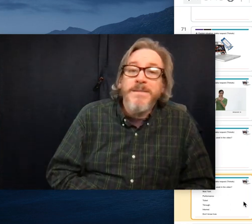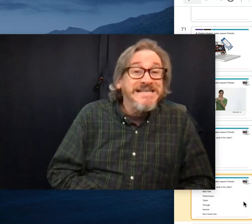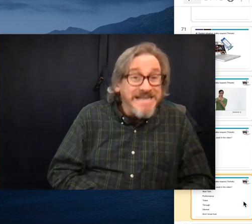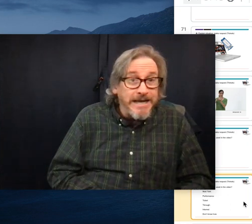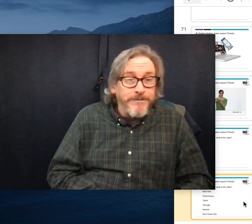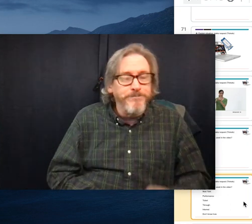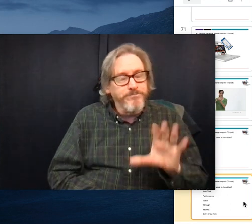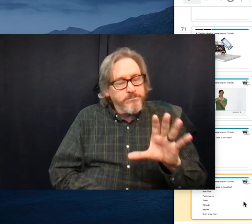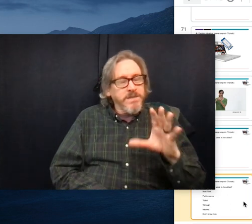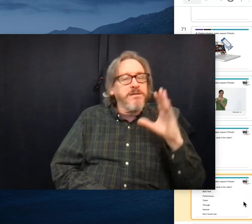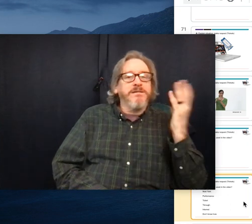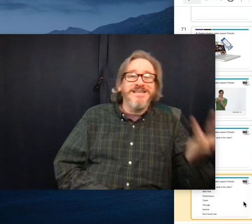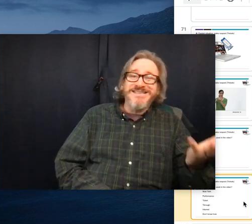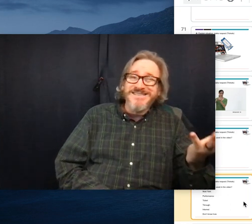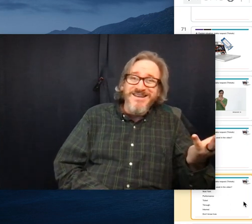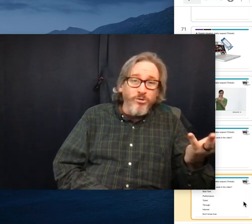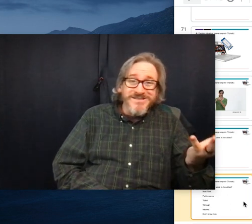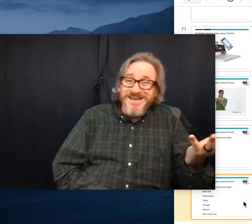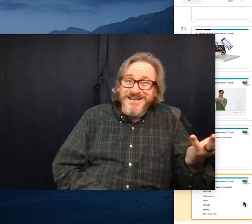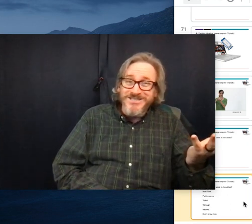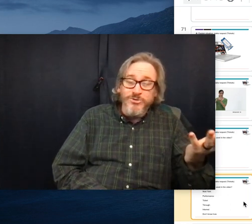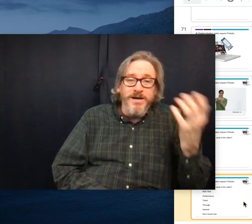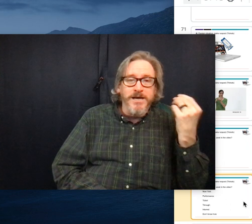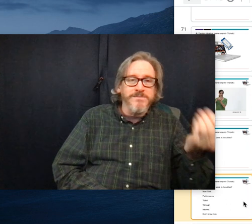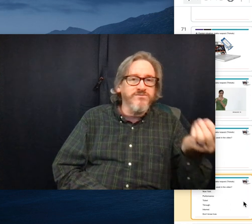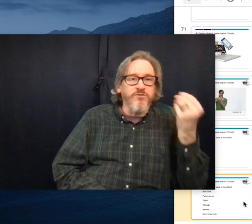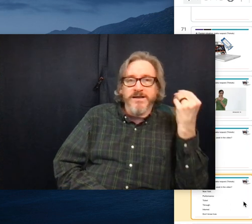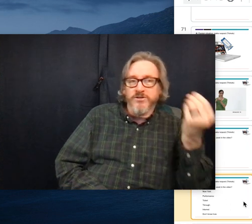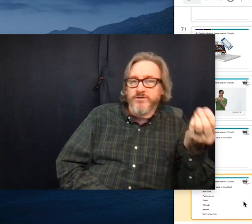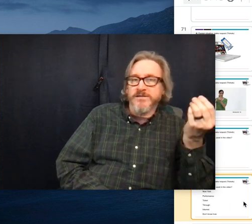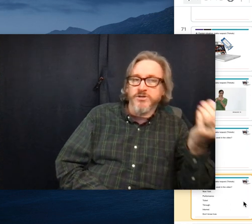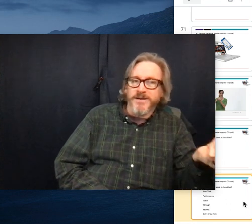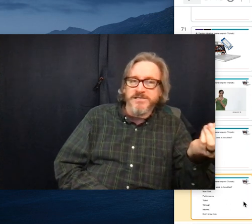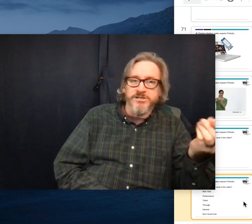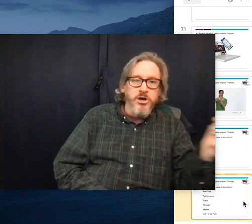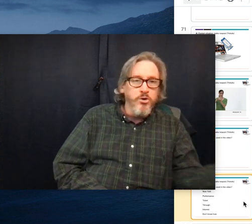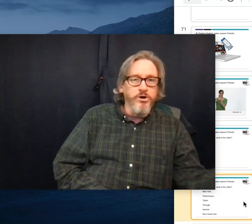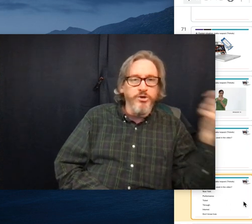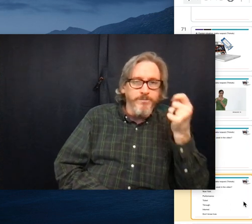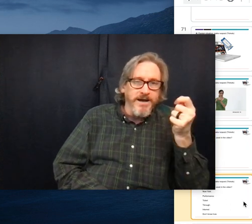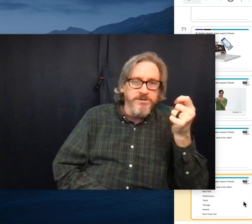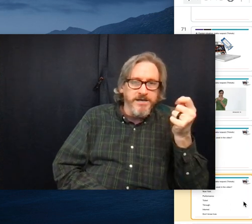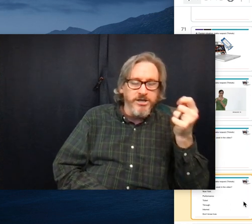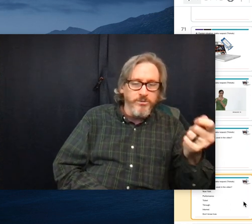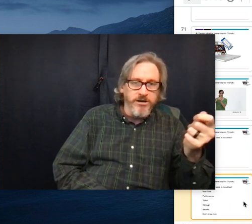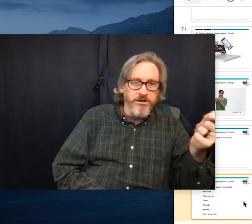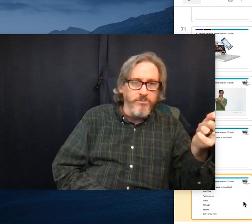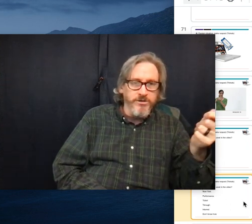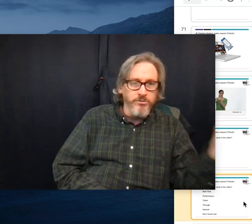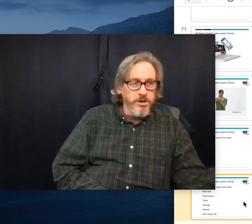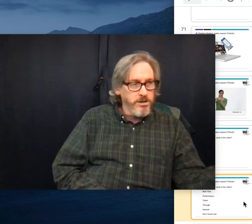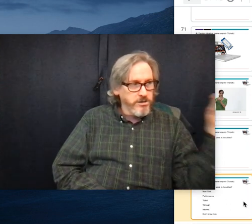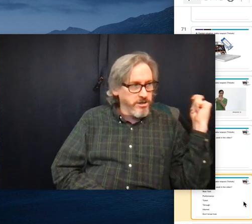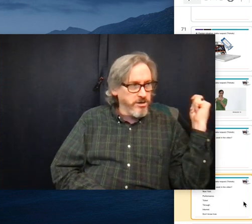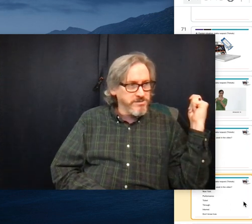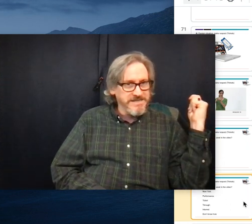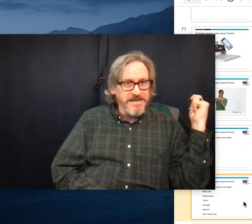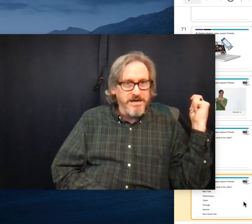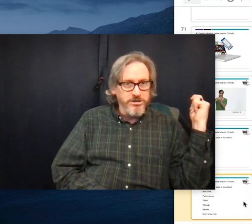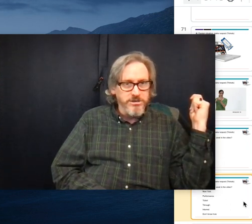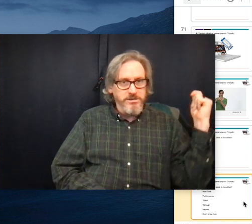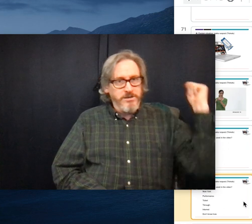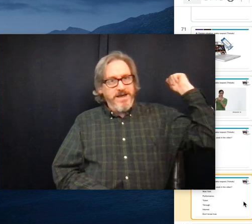they get that quizzical look on their face, either you messed up or they're not understanding and you're going too fast, and you can go back and fix